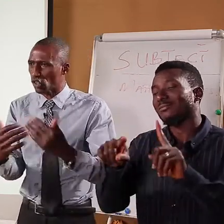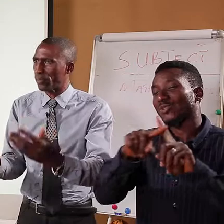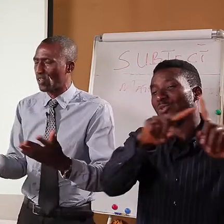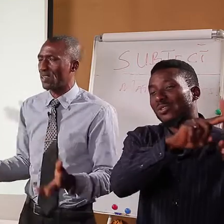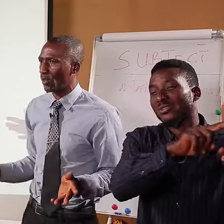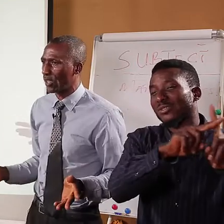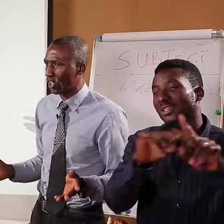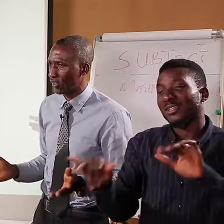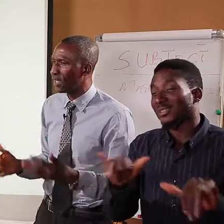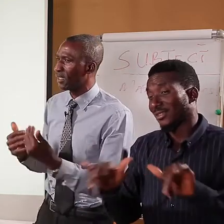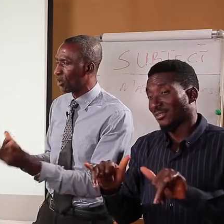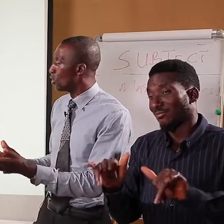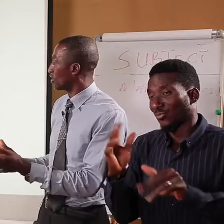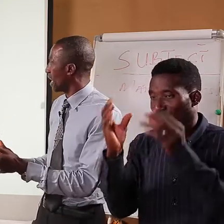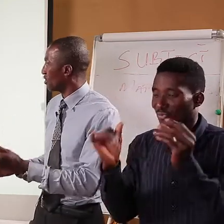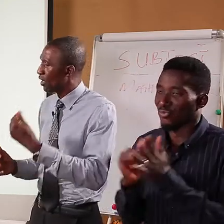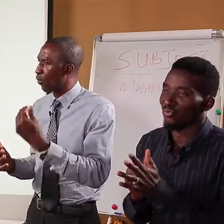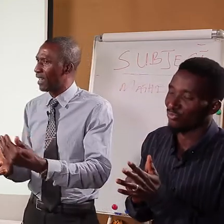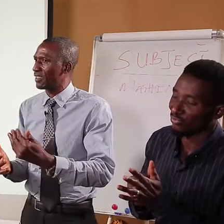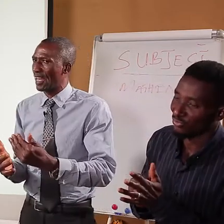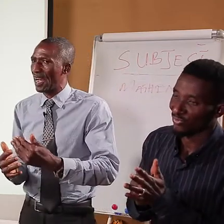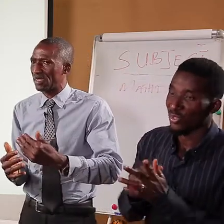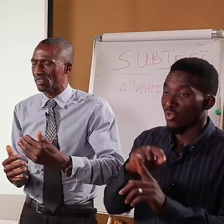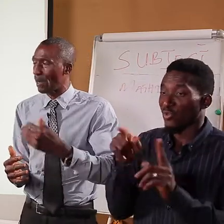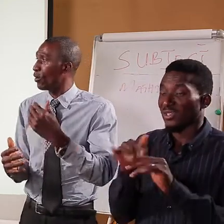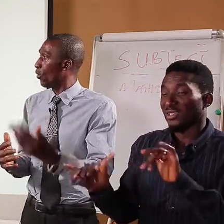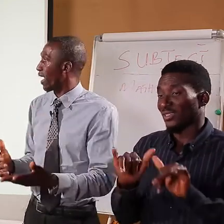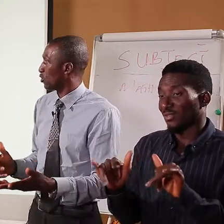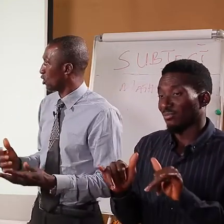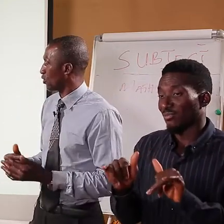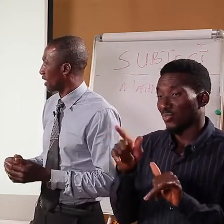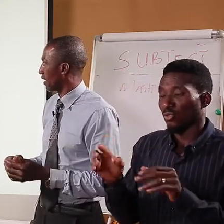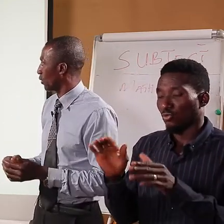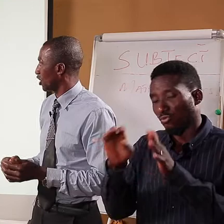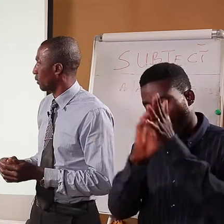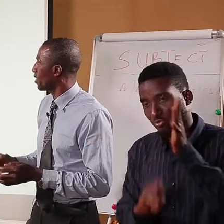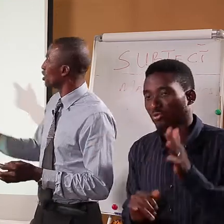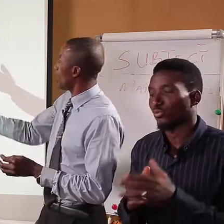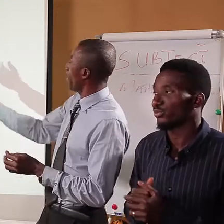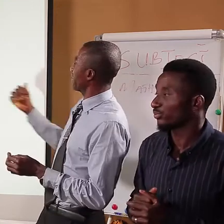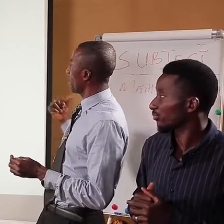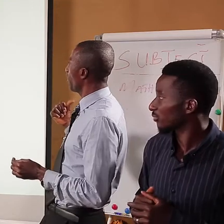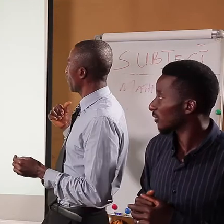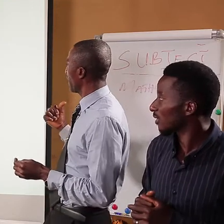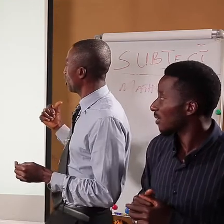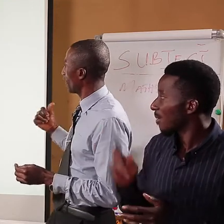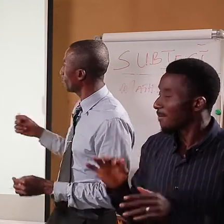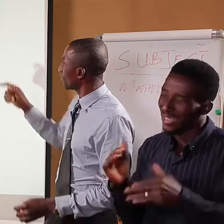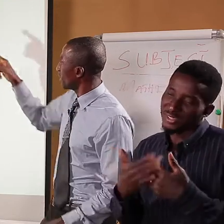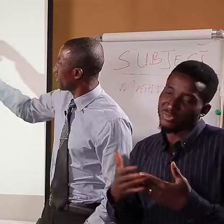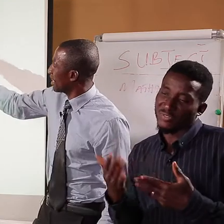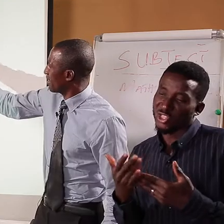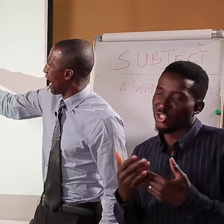we are to subtract the equations. The rule says when the signs are the same, we are to subtract the equation. So by